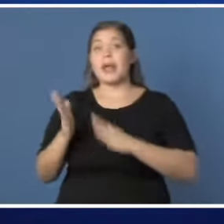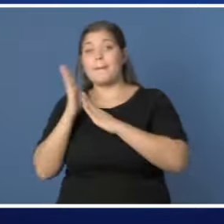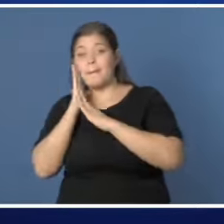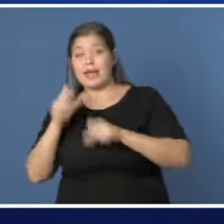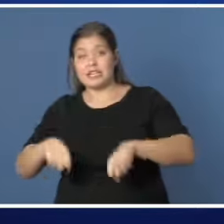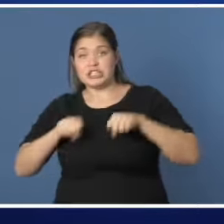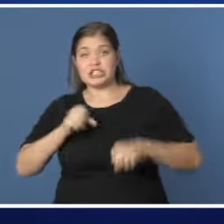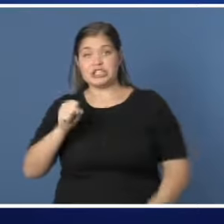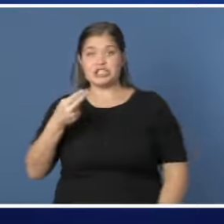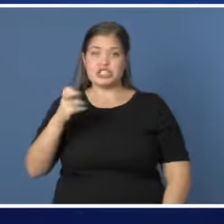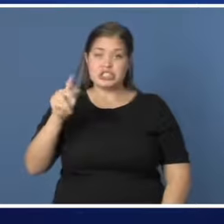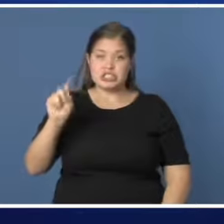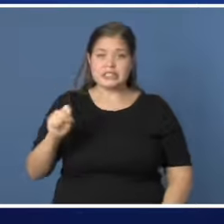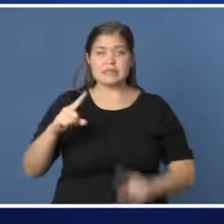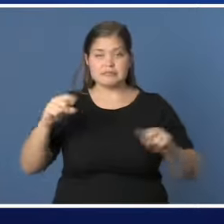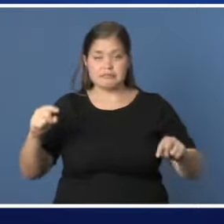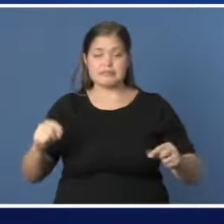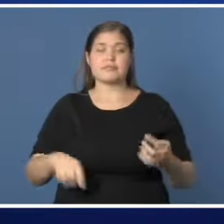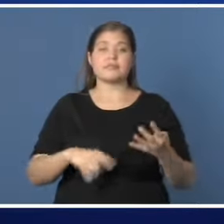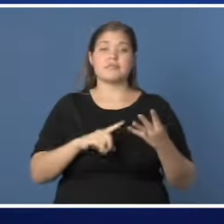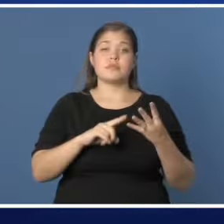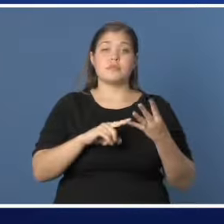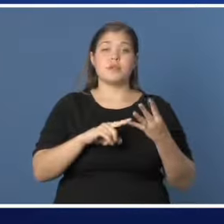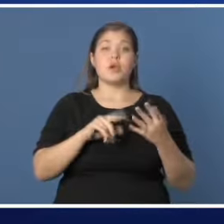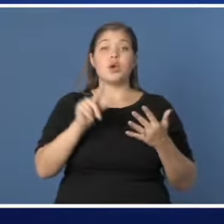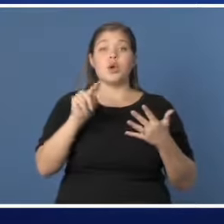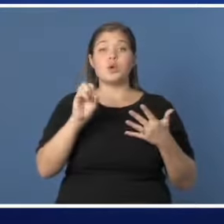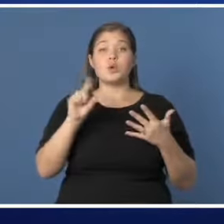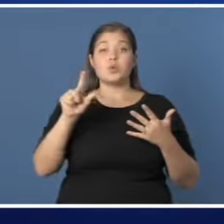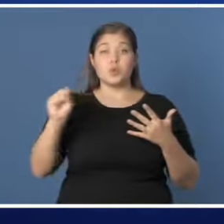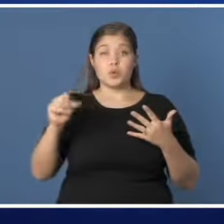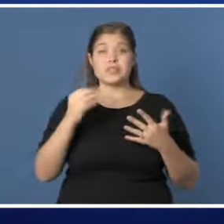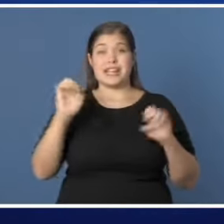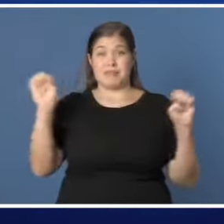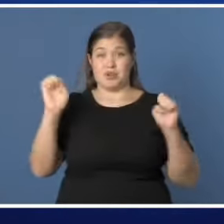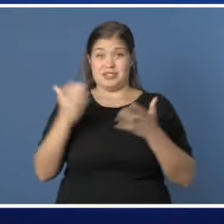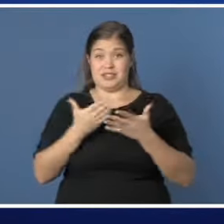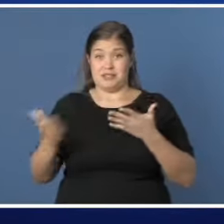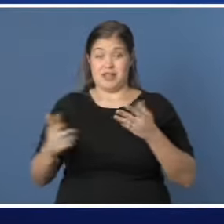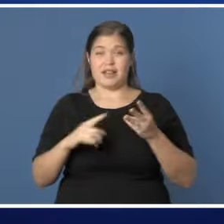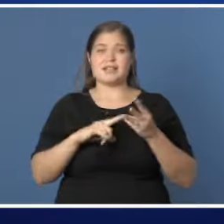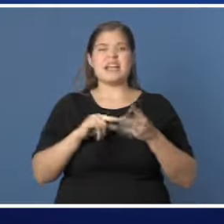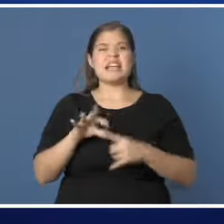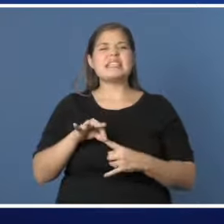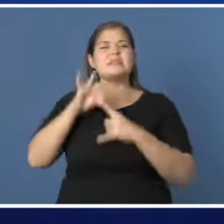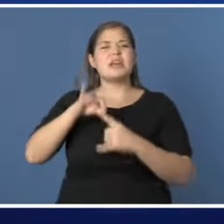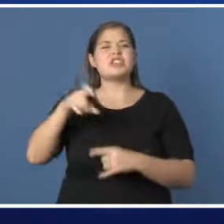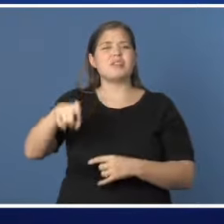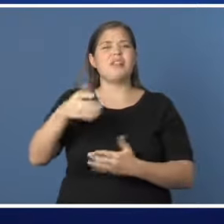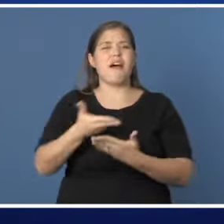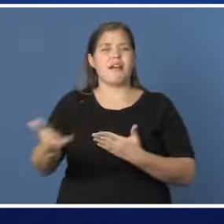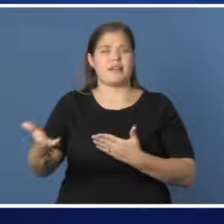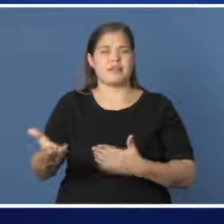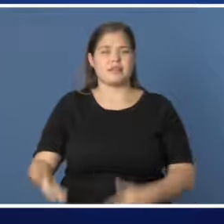and bedding, tools and emergency supplies, and special items.